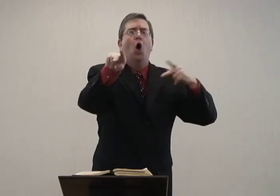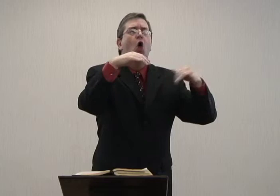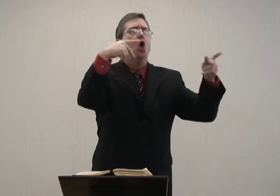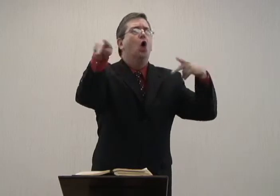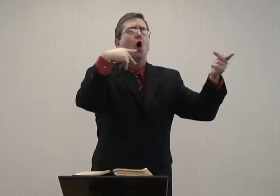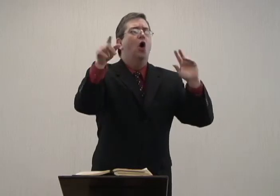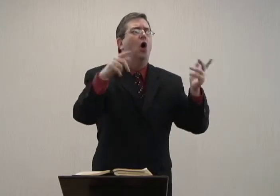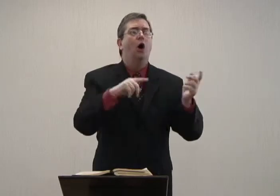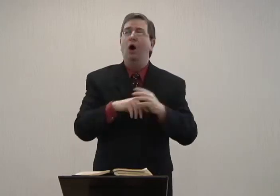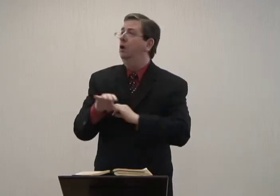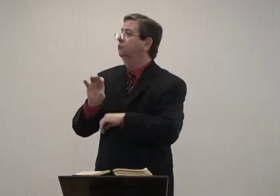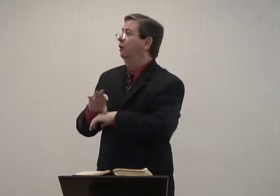partying.